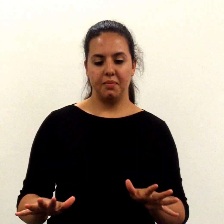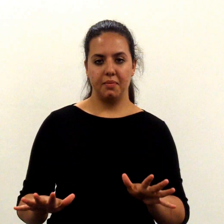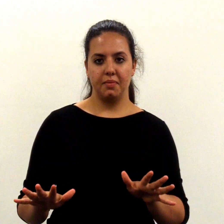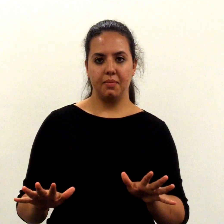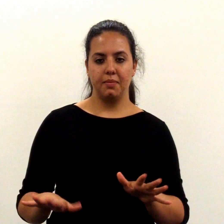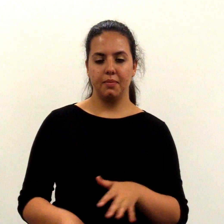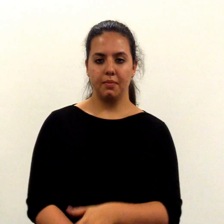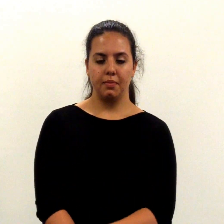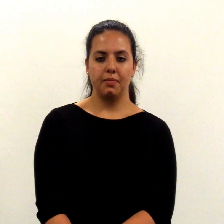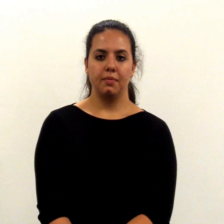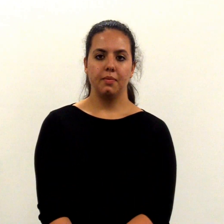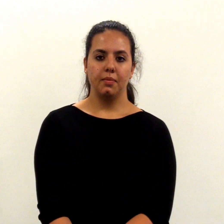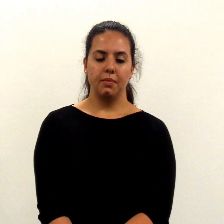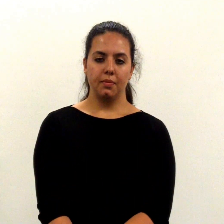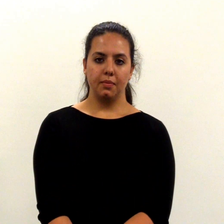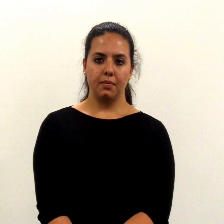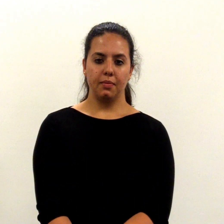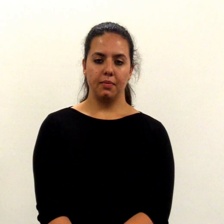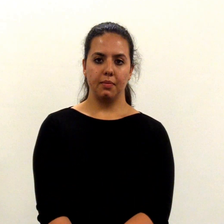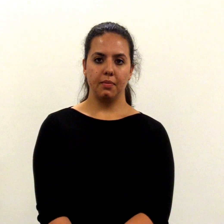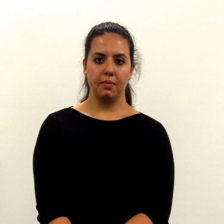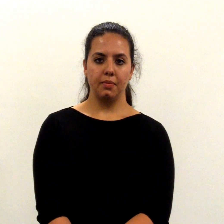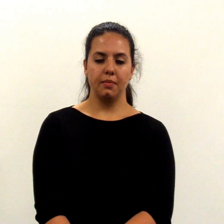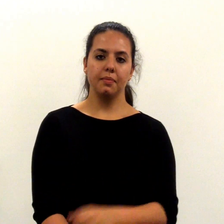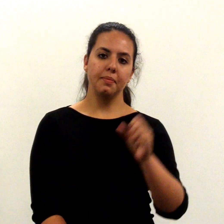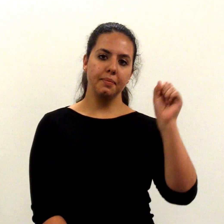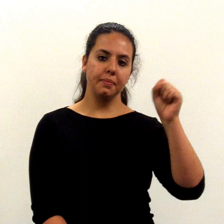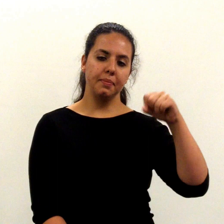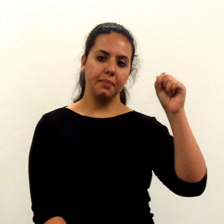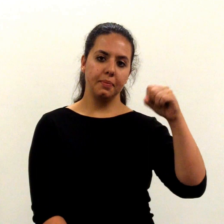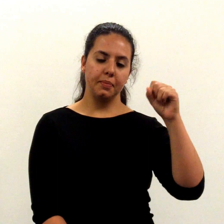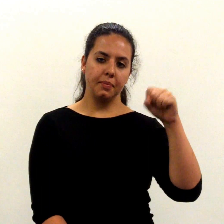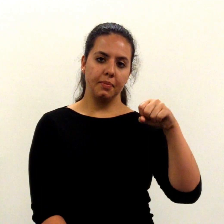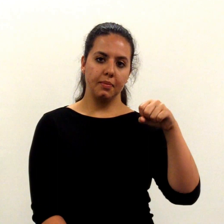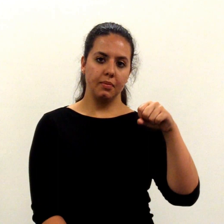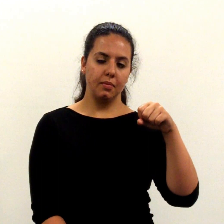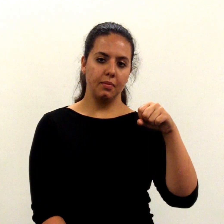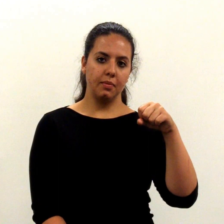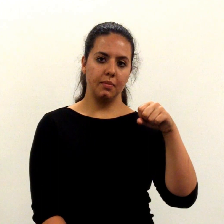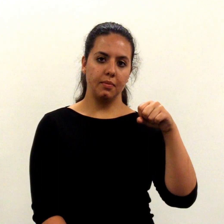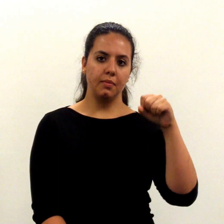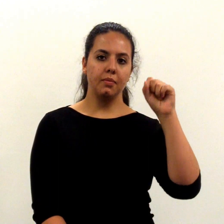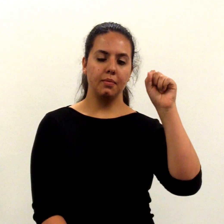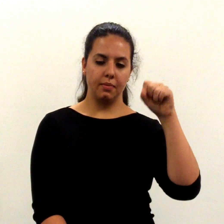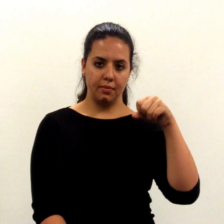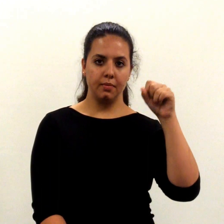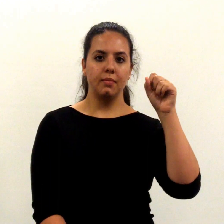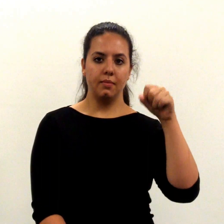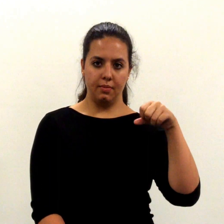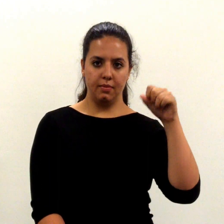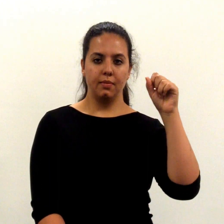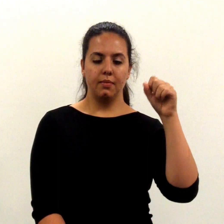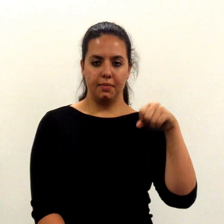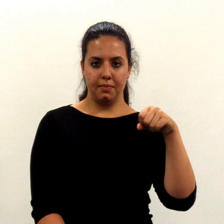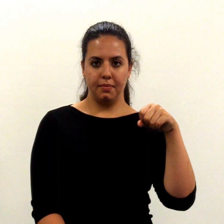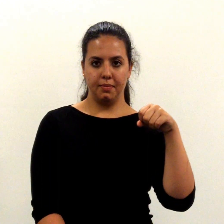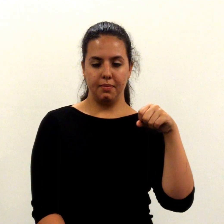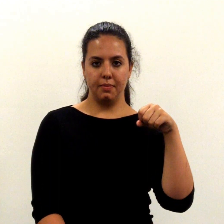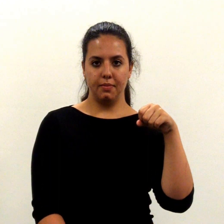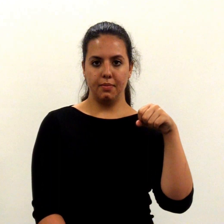away. The last two are yes. That's kind of your head is shaking up and down. Now no,